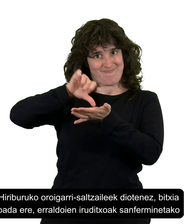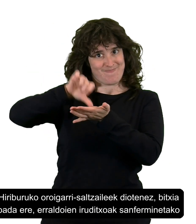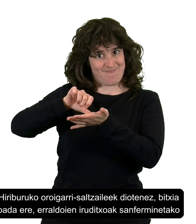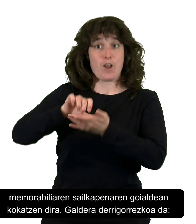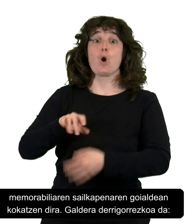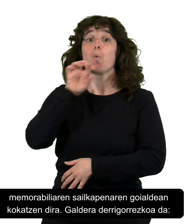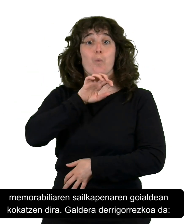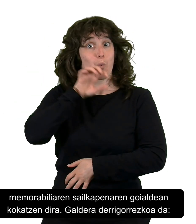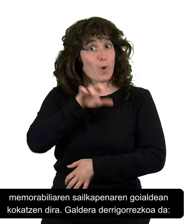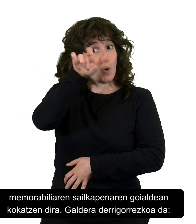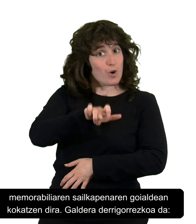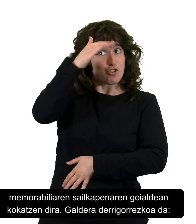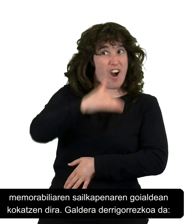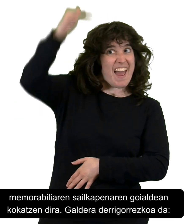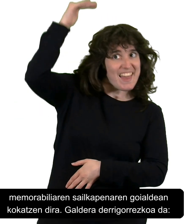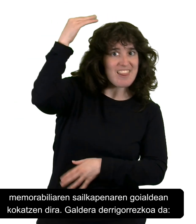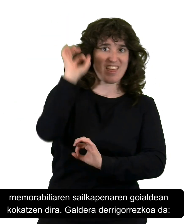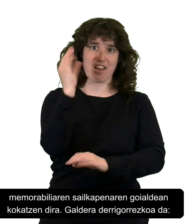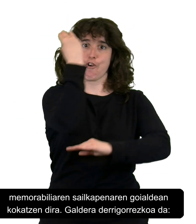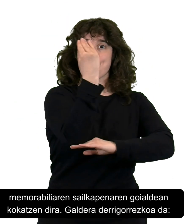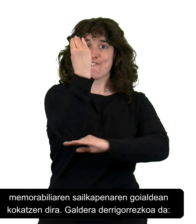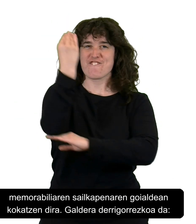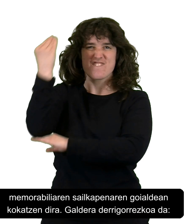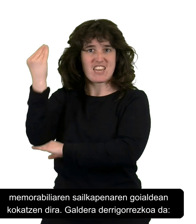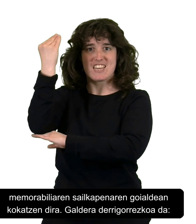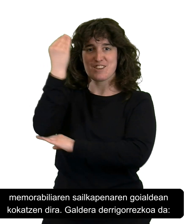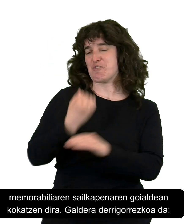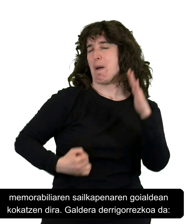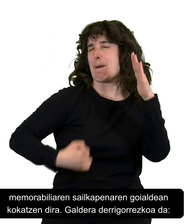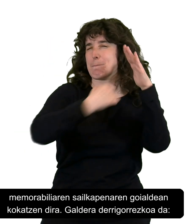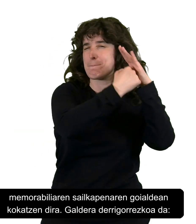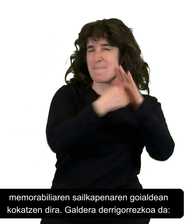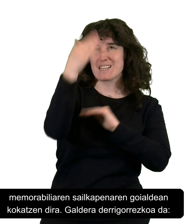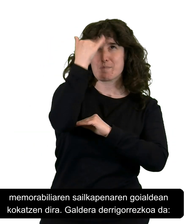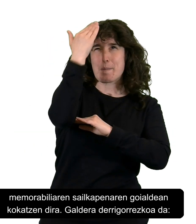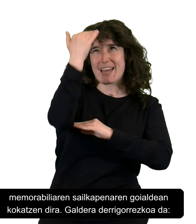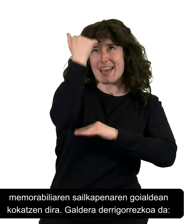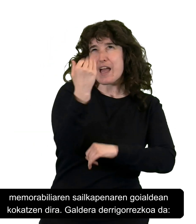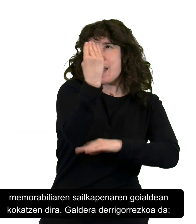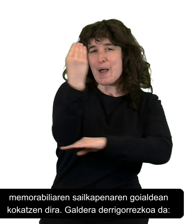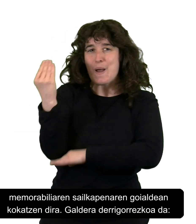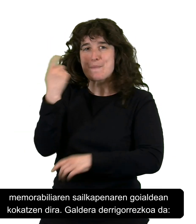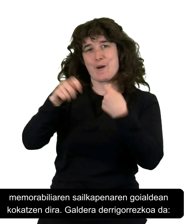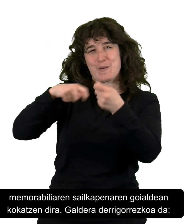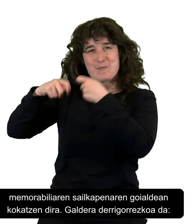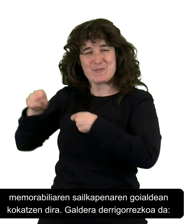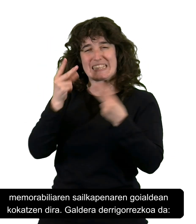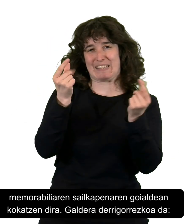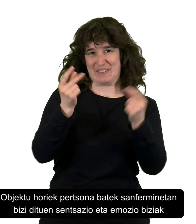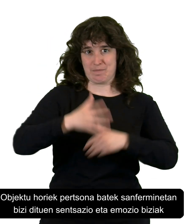Sanferminetako memoriabiliaren sailkapenaren goialdean kokatzen dira. Galdera derrigorrezkoa da.